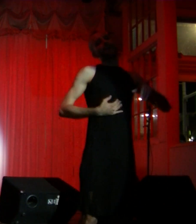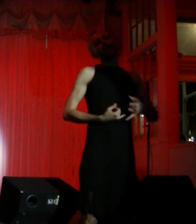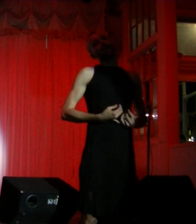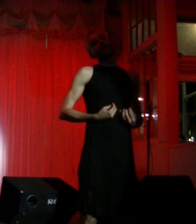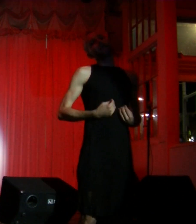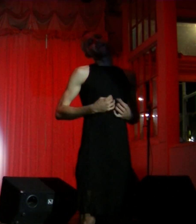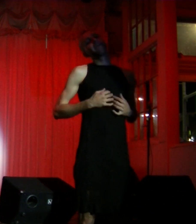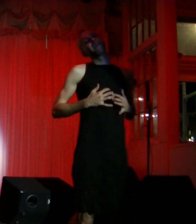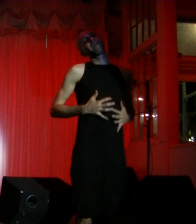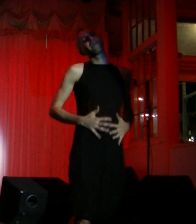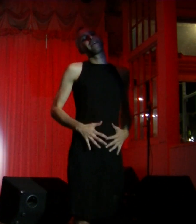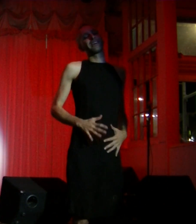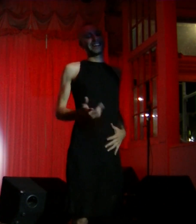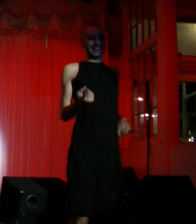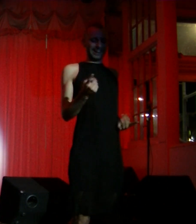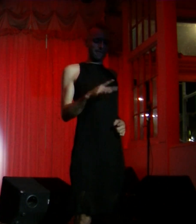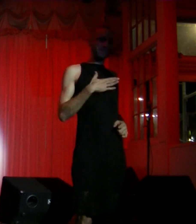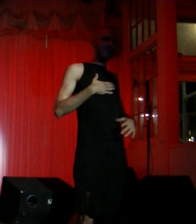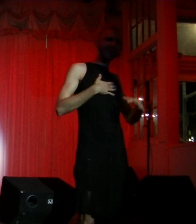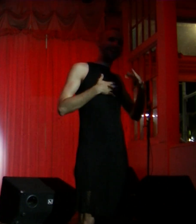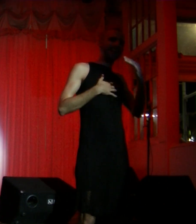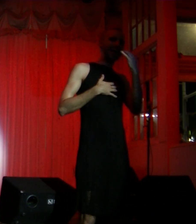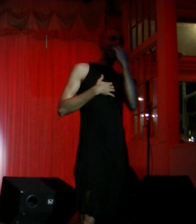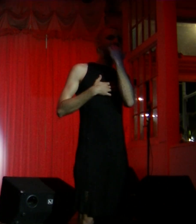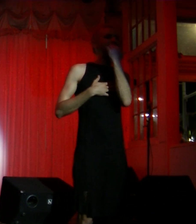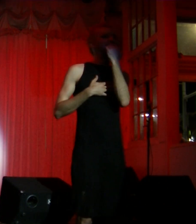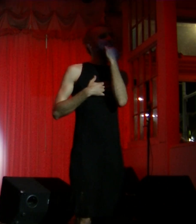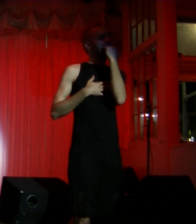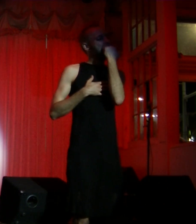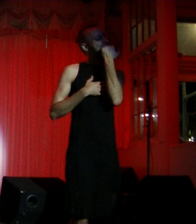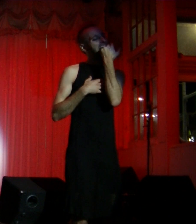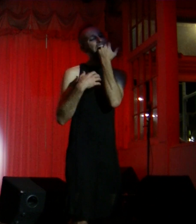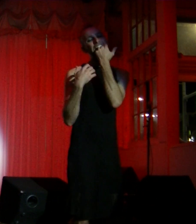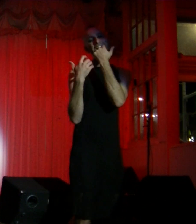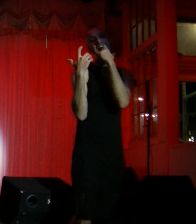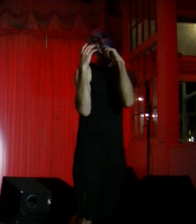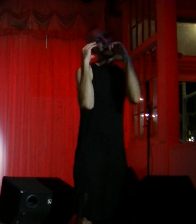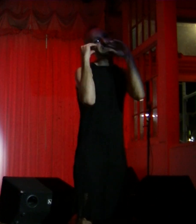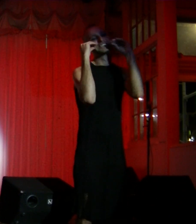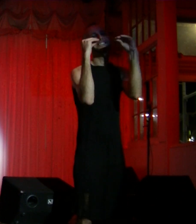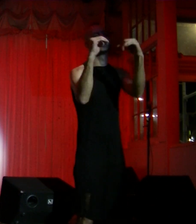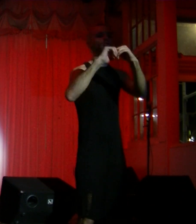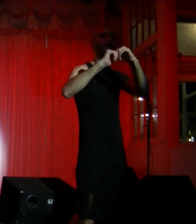half-bitten skin on my fingers, teaching your edges how to grow.